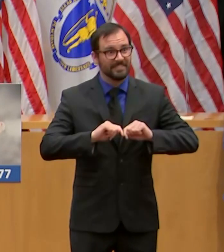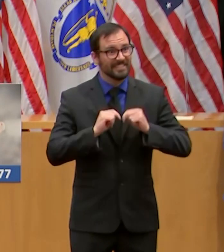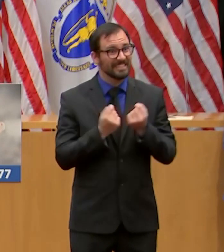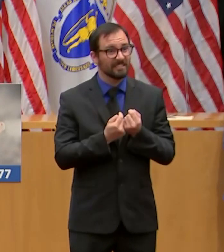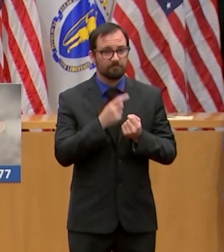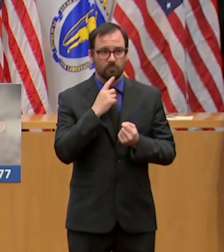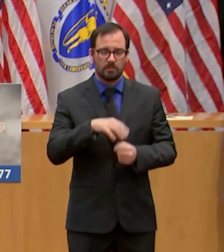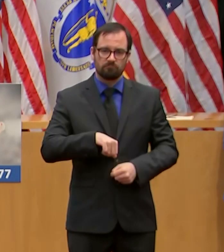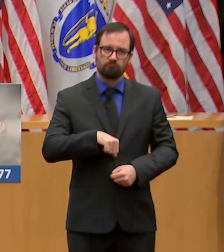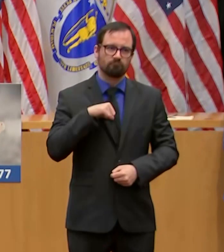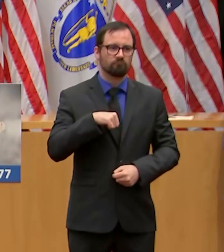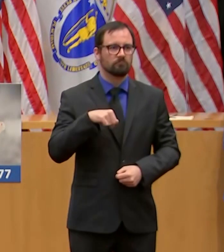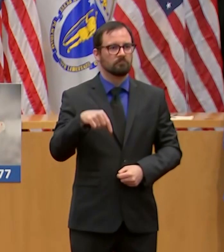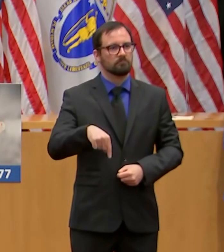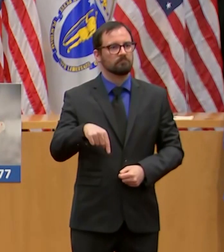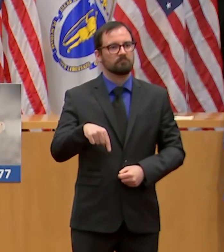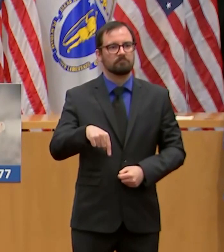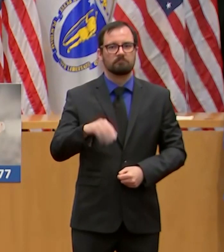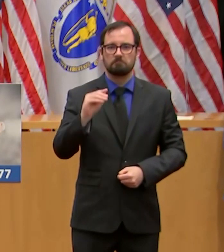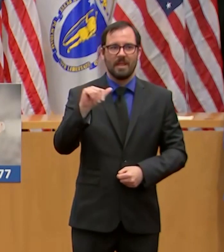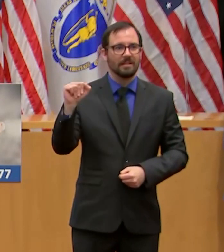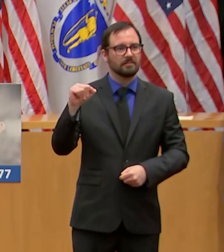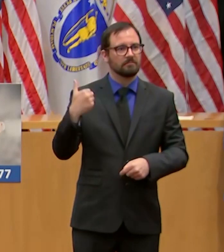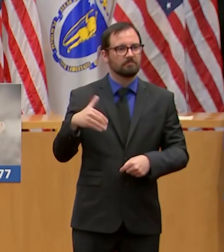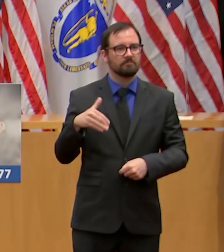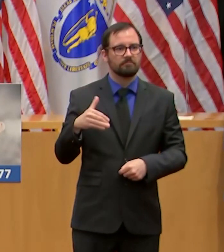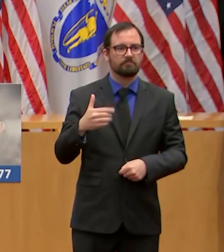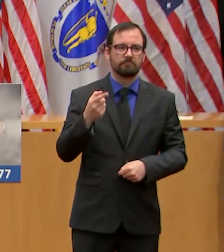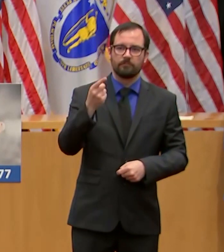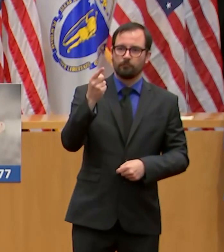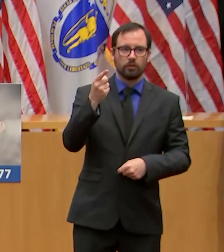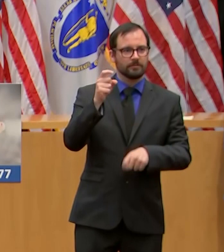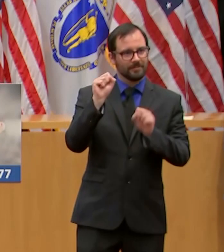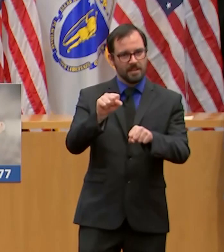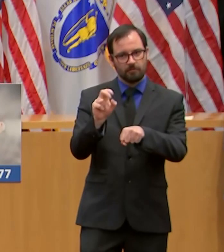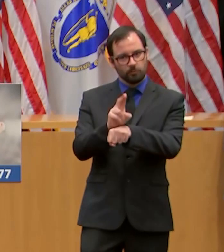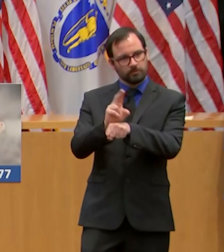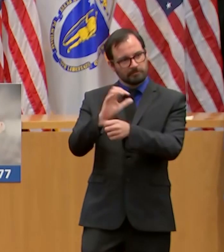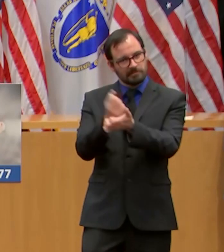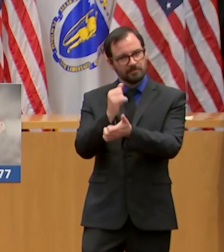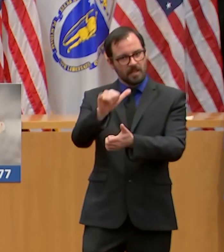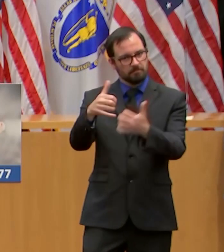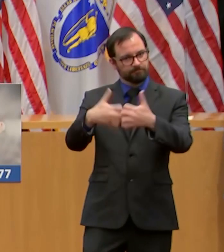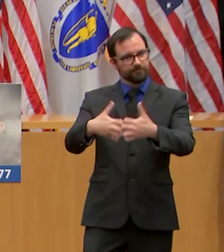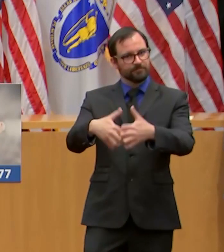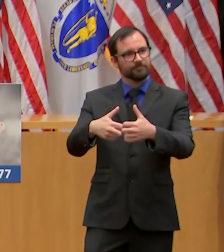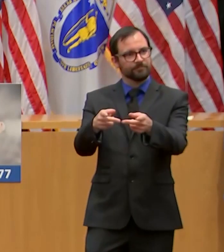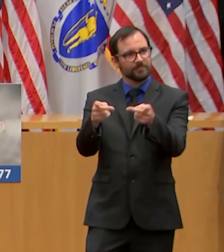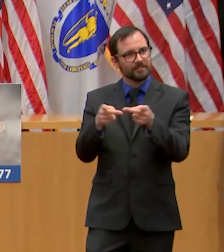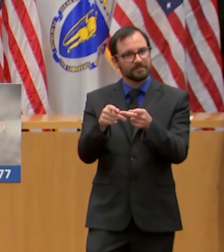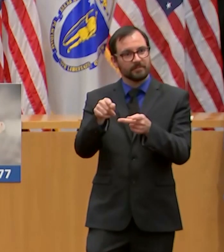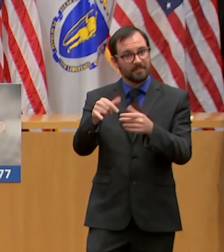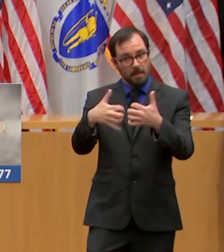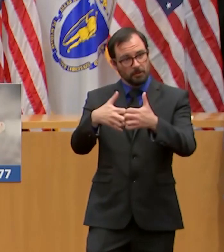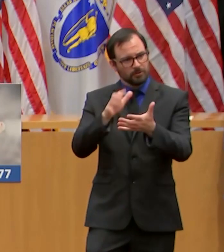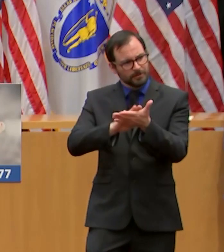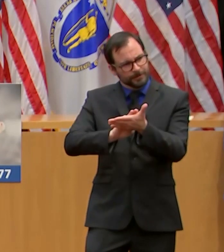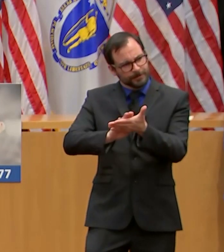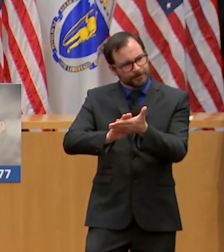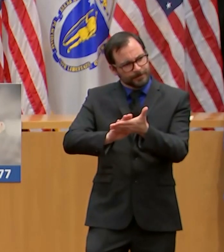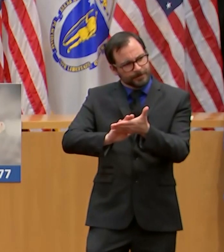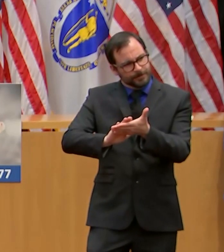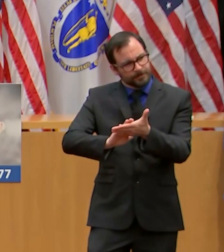a facility like this to dramatically extend the life cycle of some of its personal protective equipment,